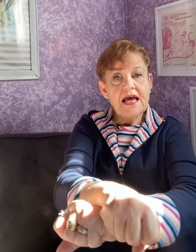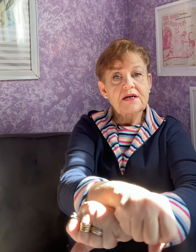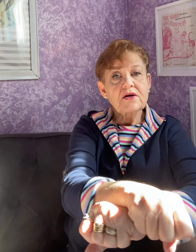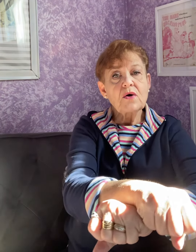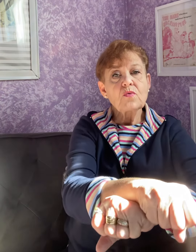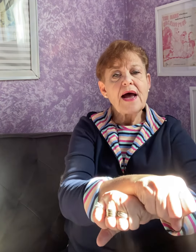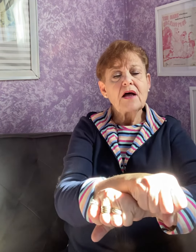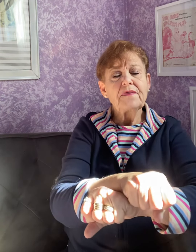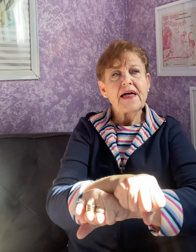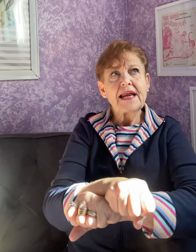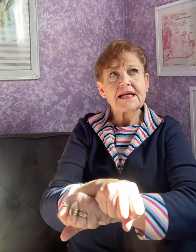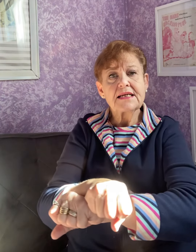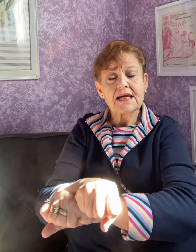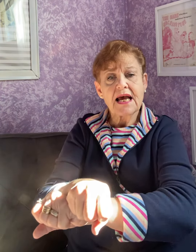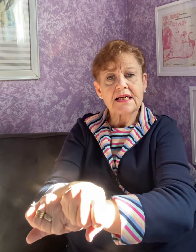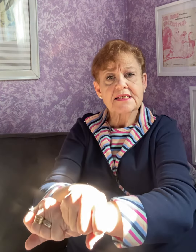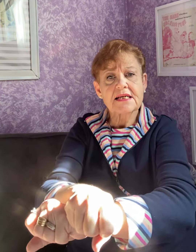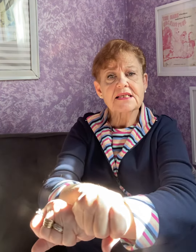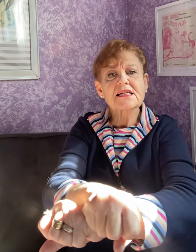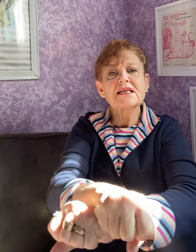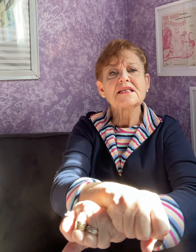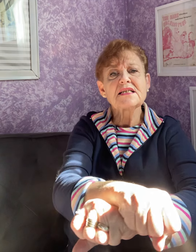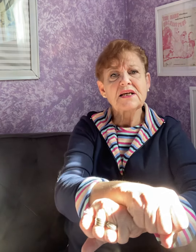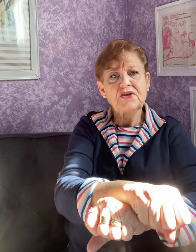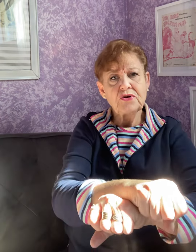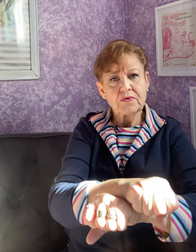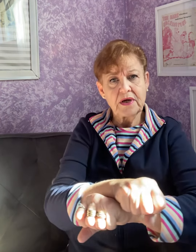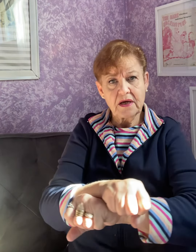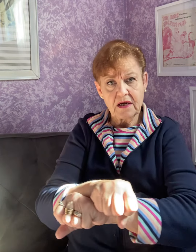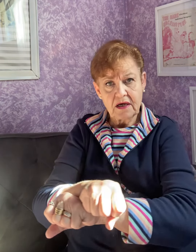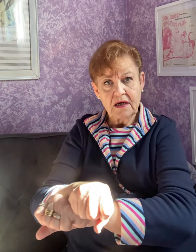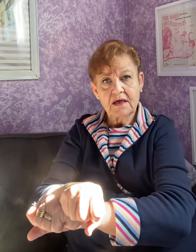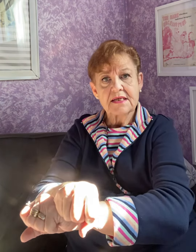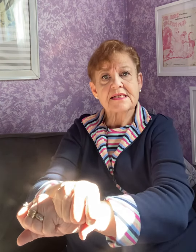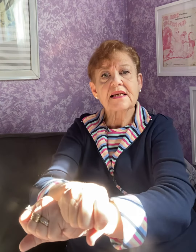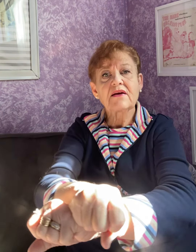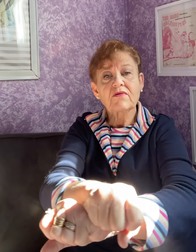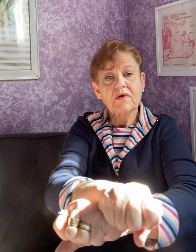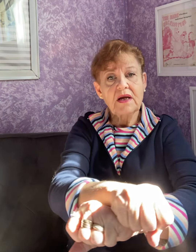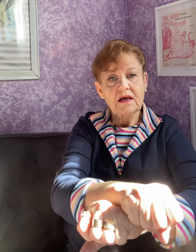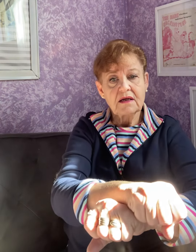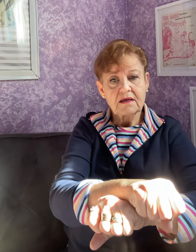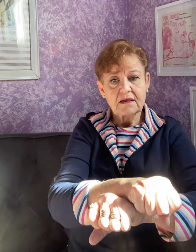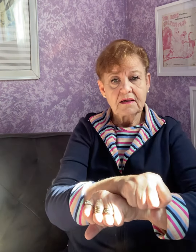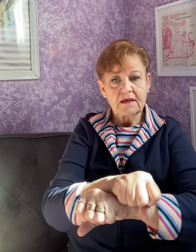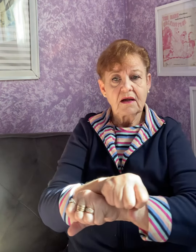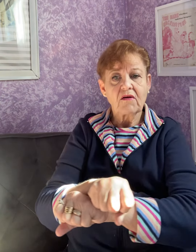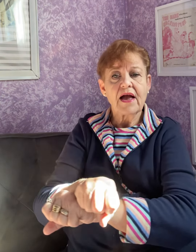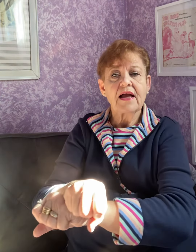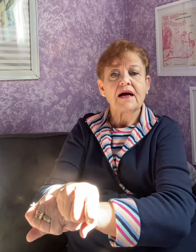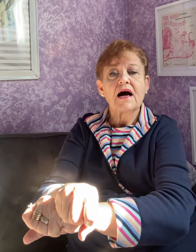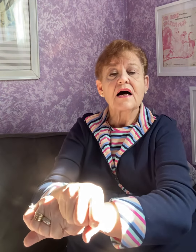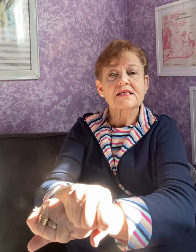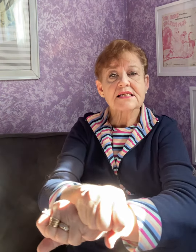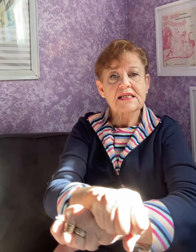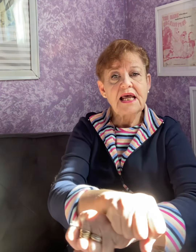and around. That indicates that it's continuing slavery. Okay?